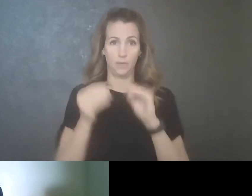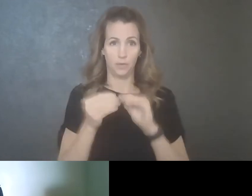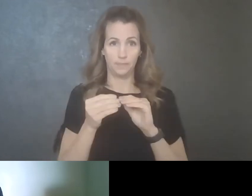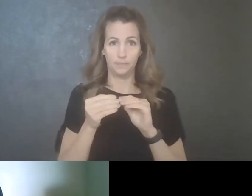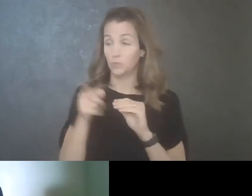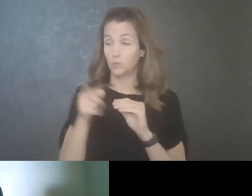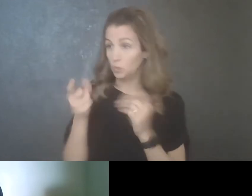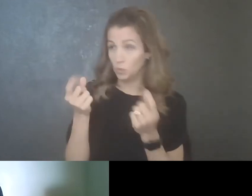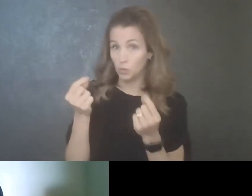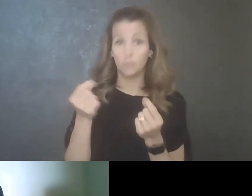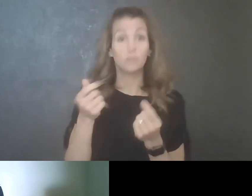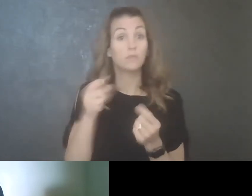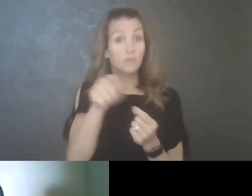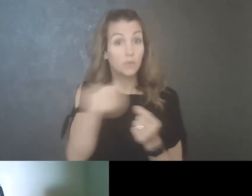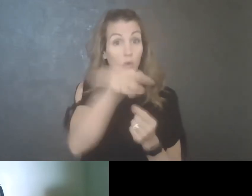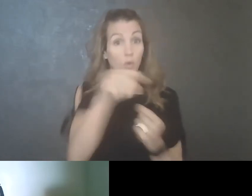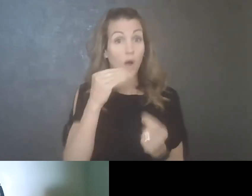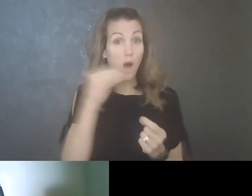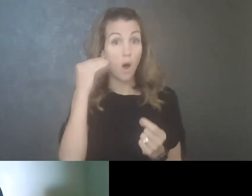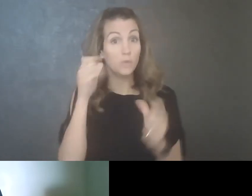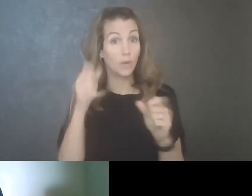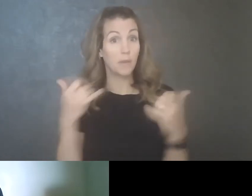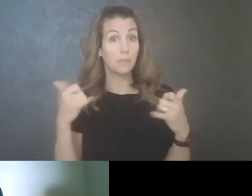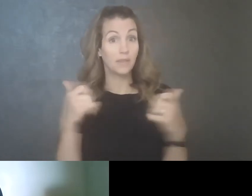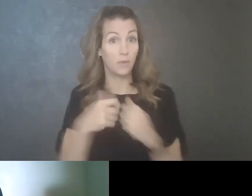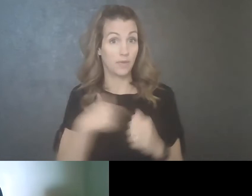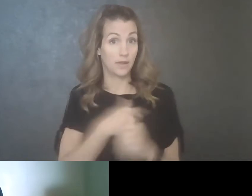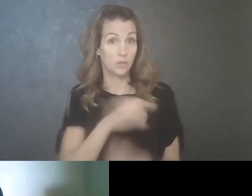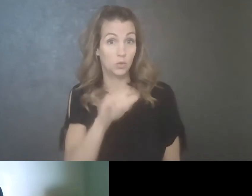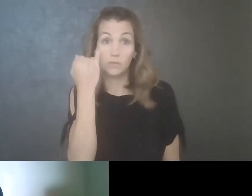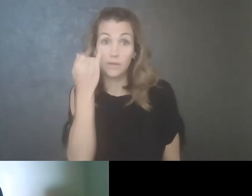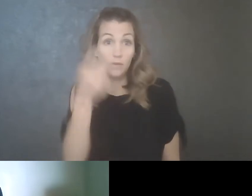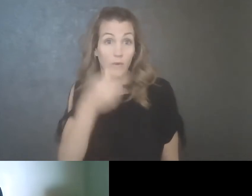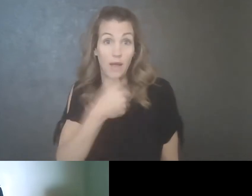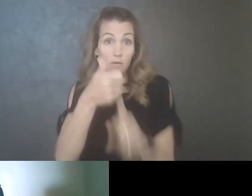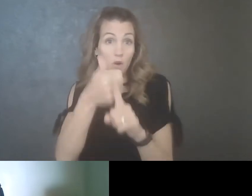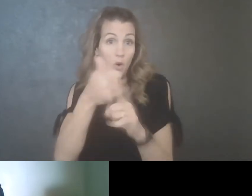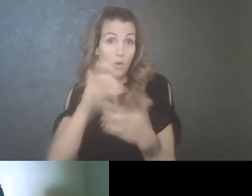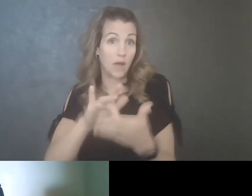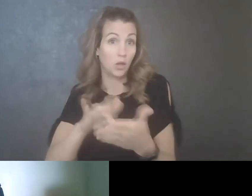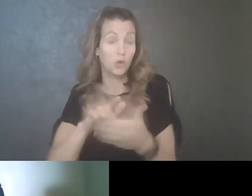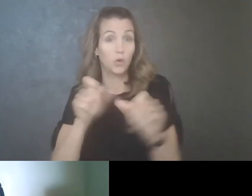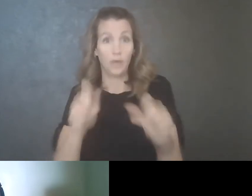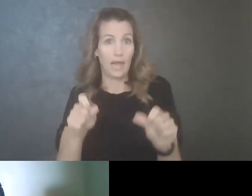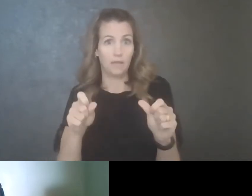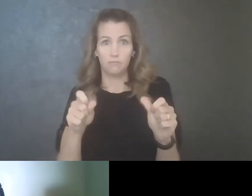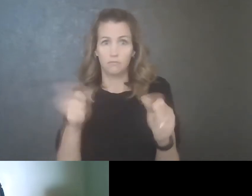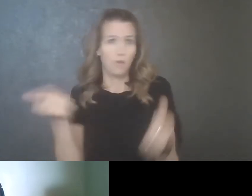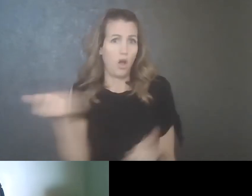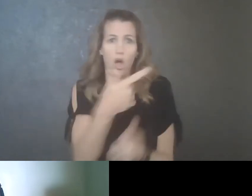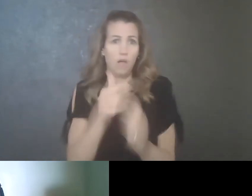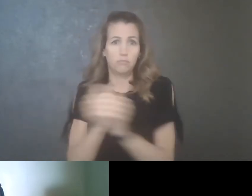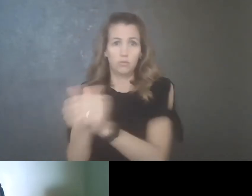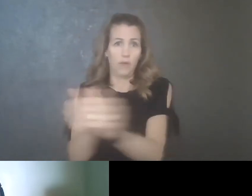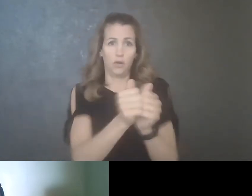is, and everybody at home, if you're at home, you can play along with this as well. So if you have a calculator, you can get it out. Everybody can do this. I just want to try it with one person,